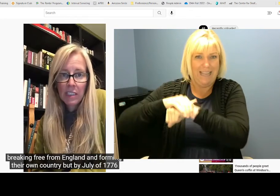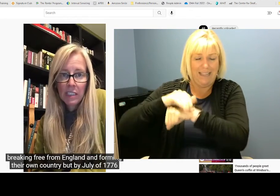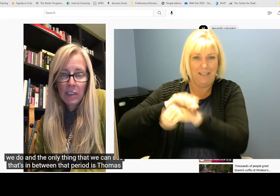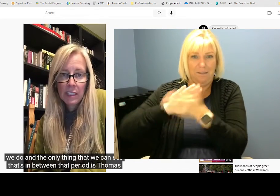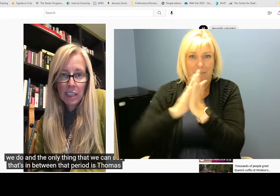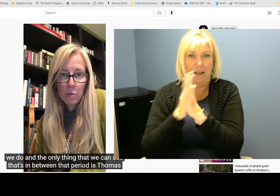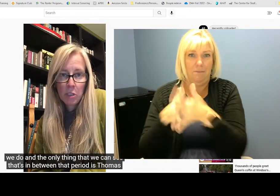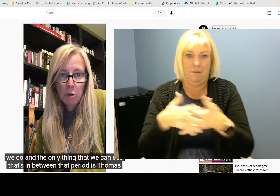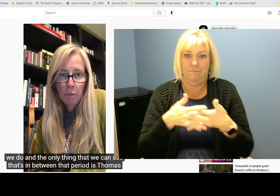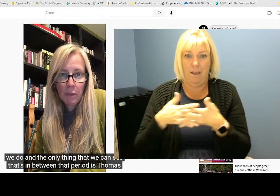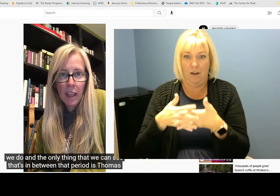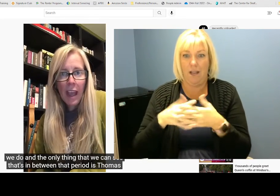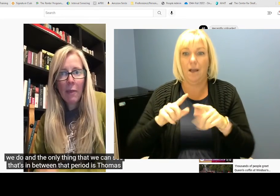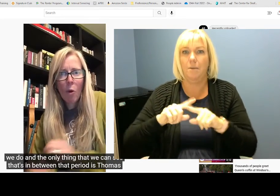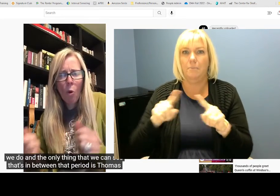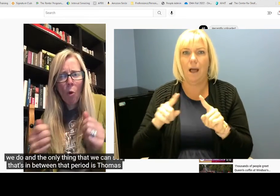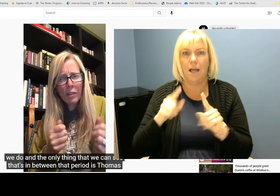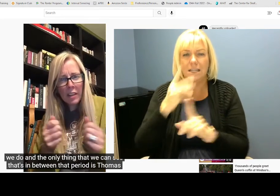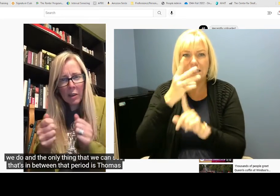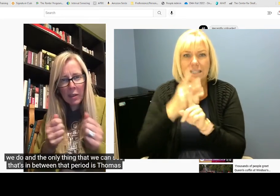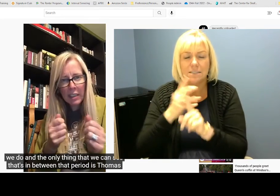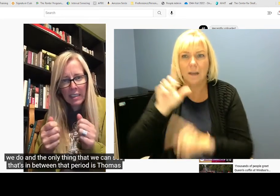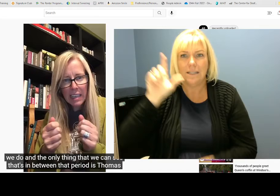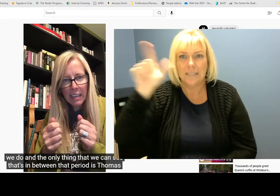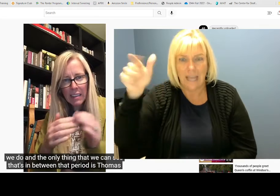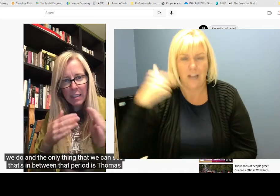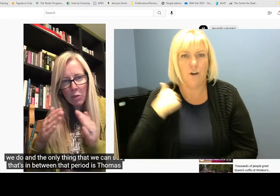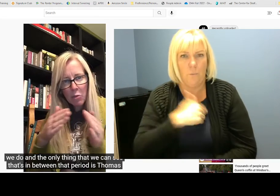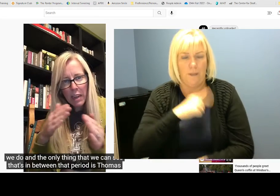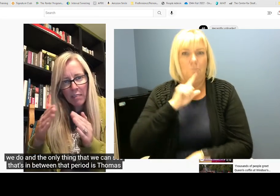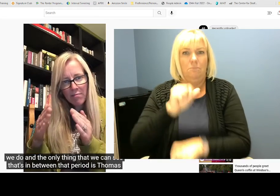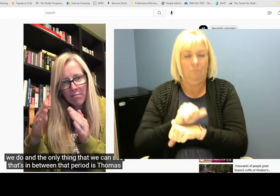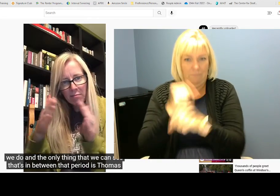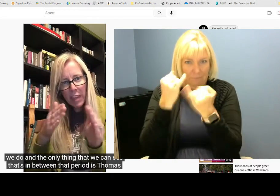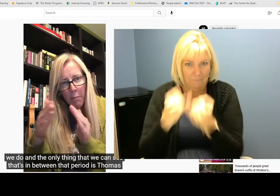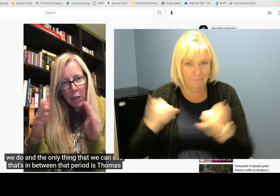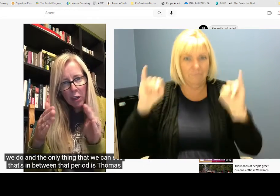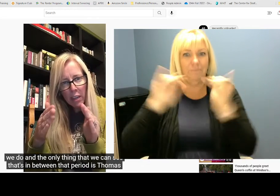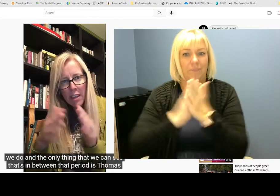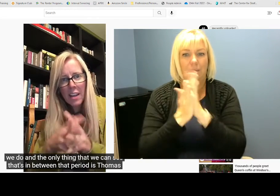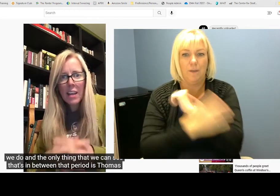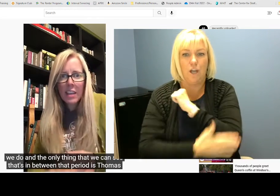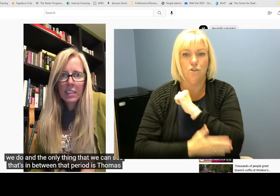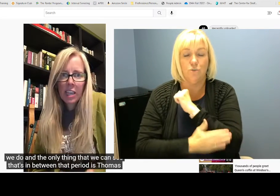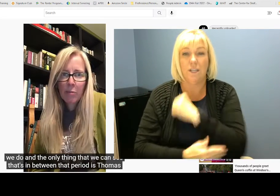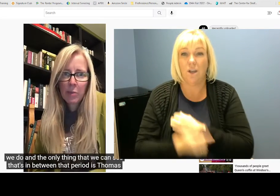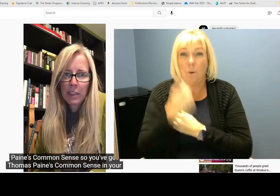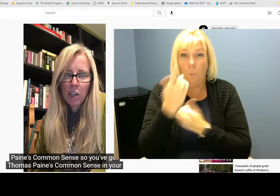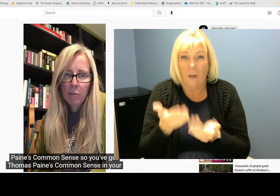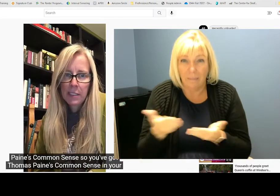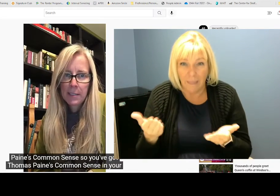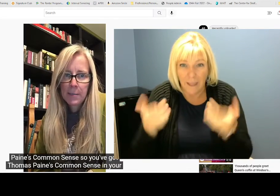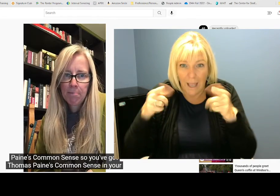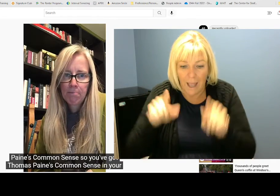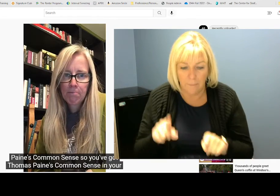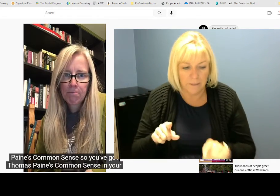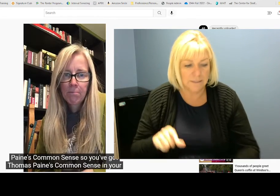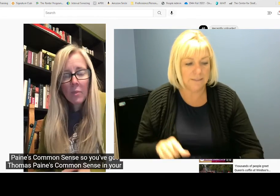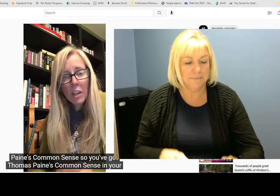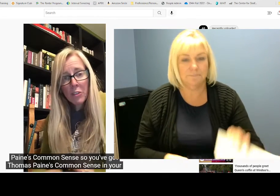of 1776, we do. And the only thing that we can see that's in between that period is Thomas Paine's Common